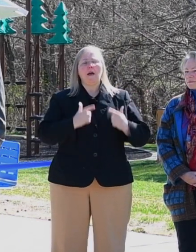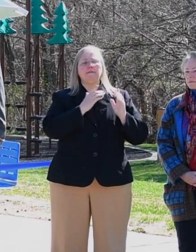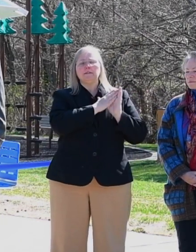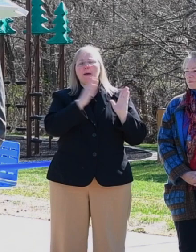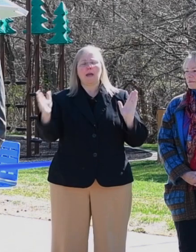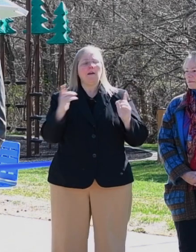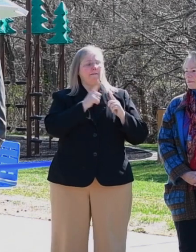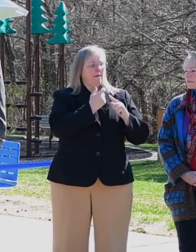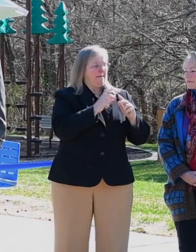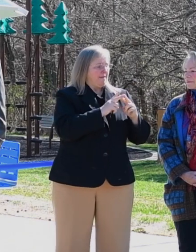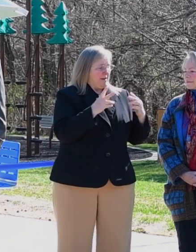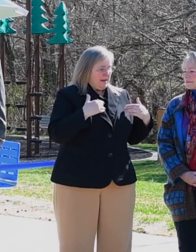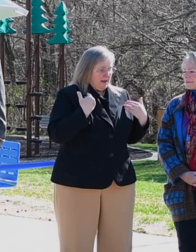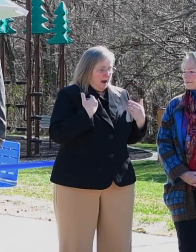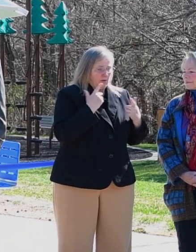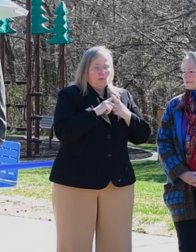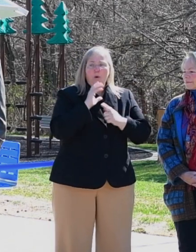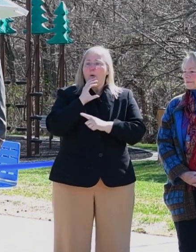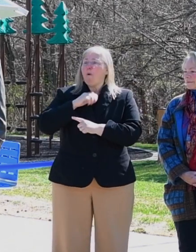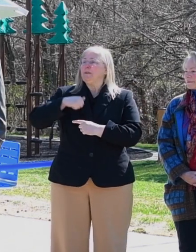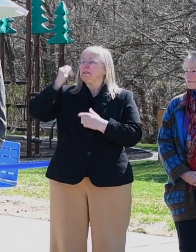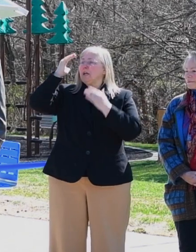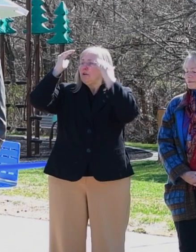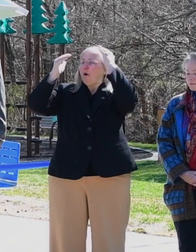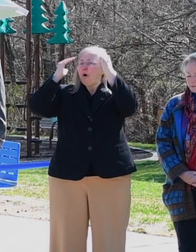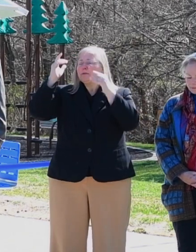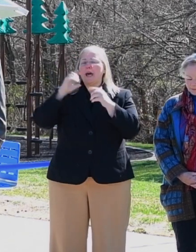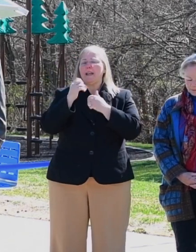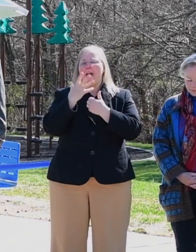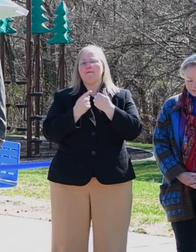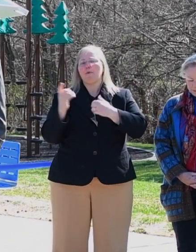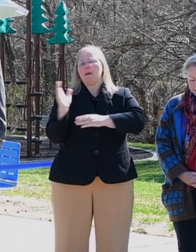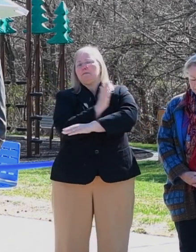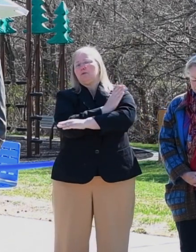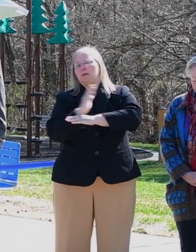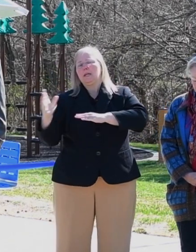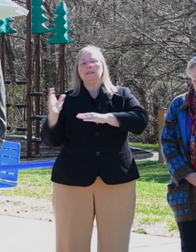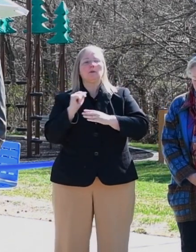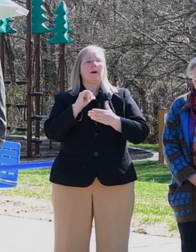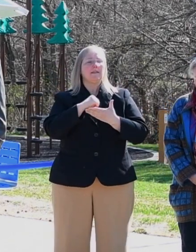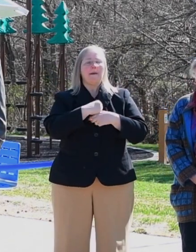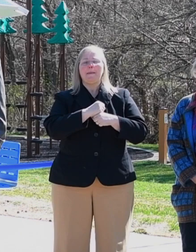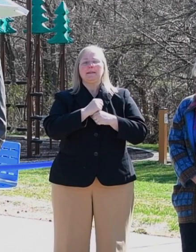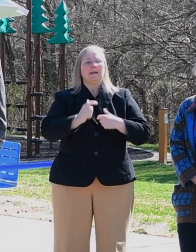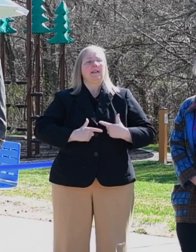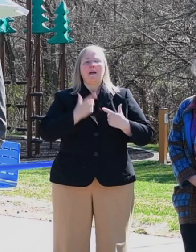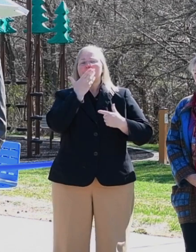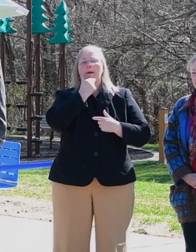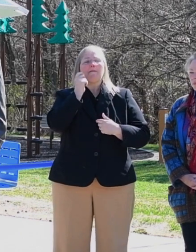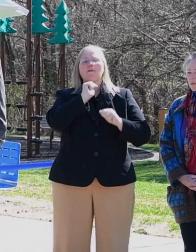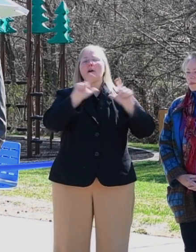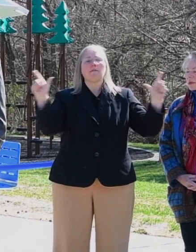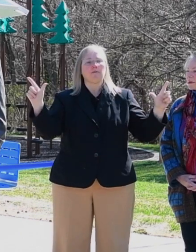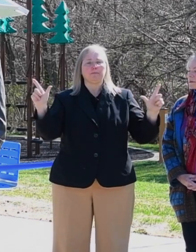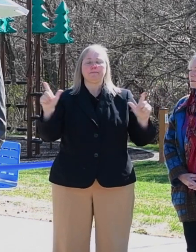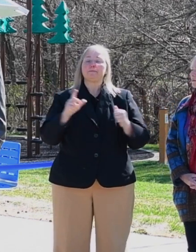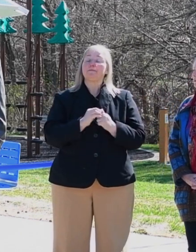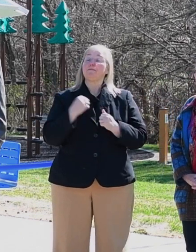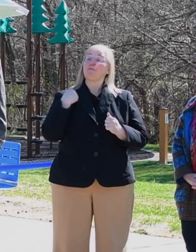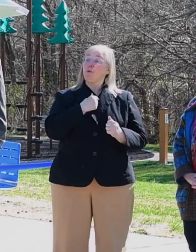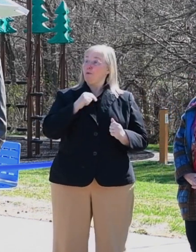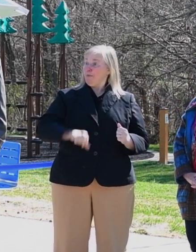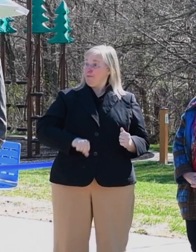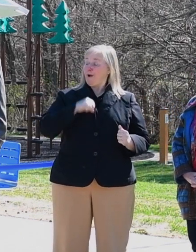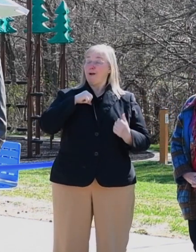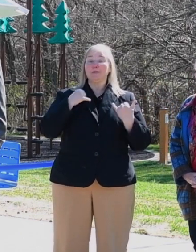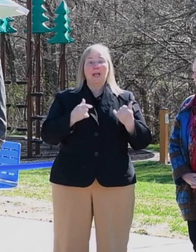oldest adults and everyone in between. It's making life better for everyone. So we are proud today